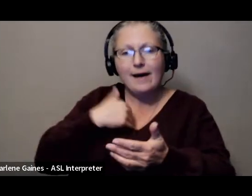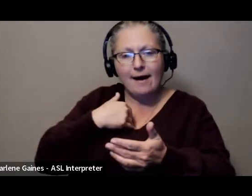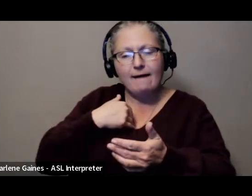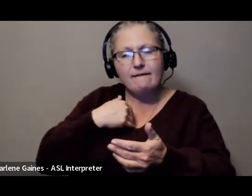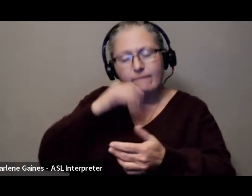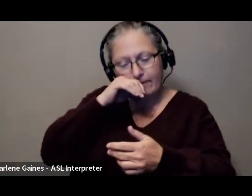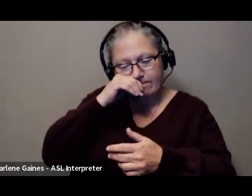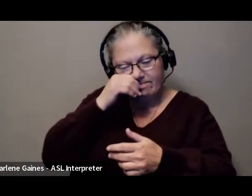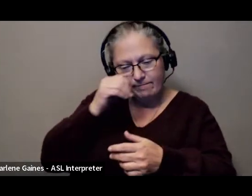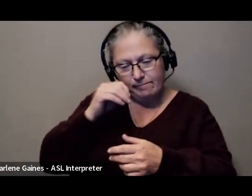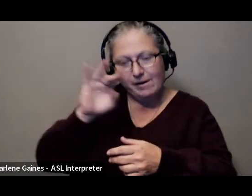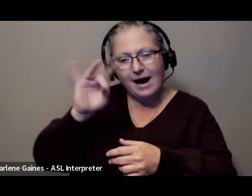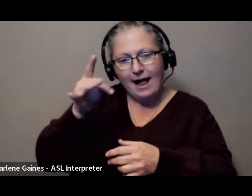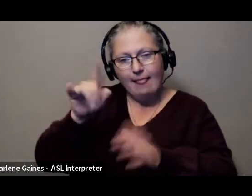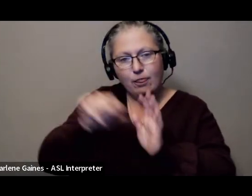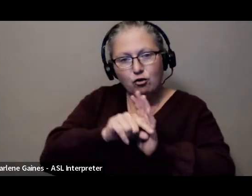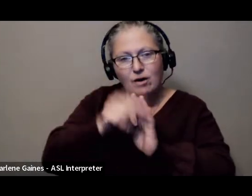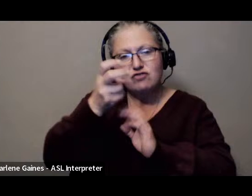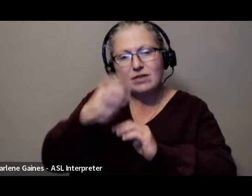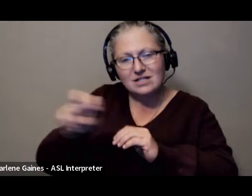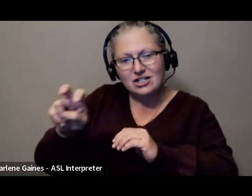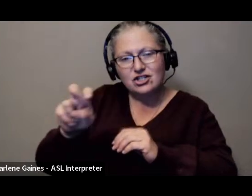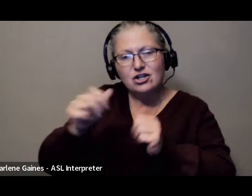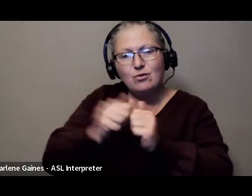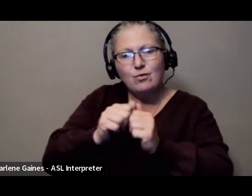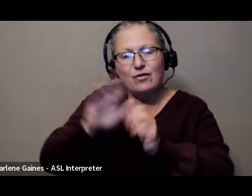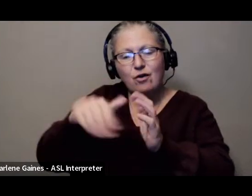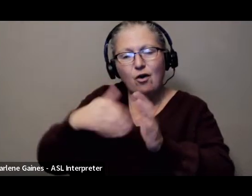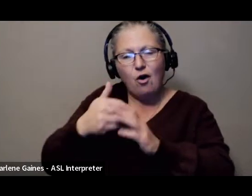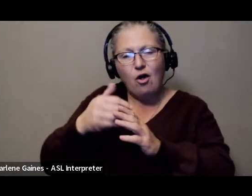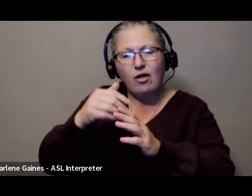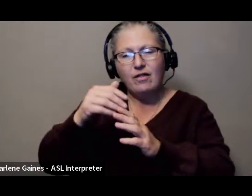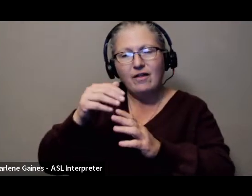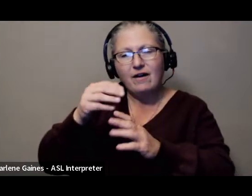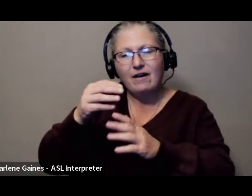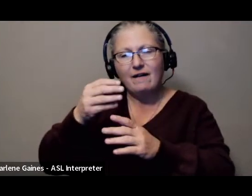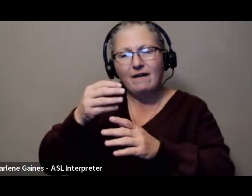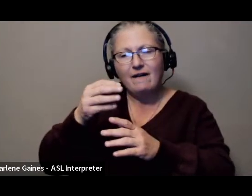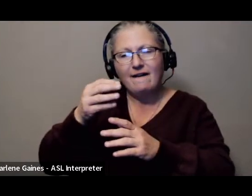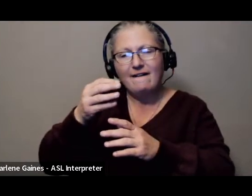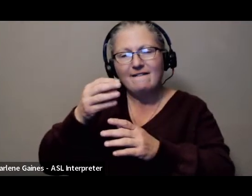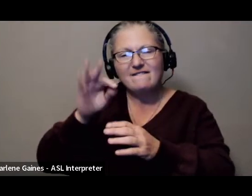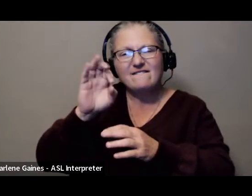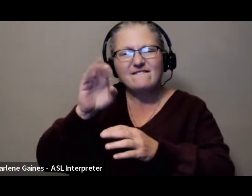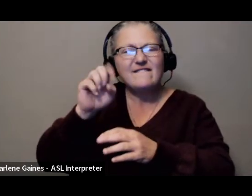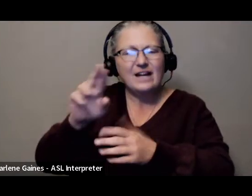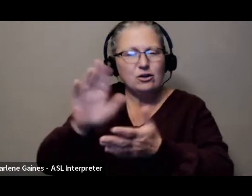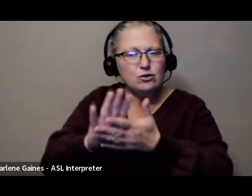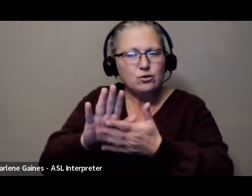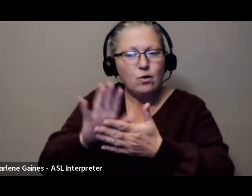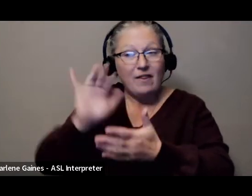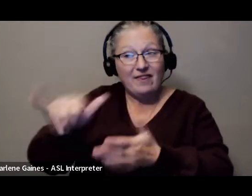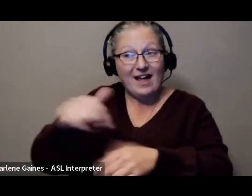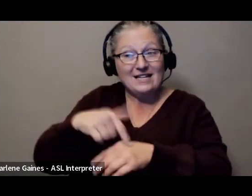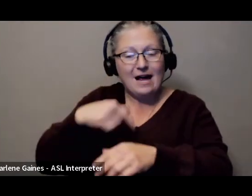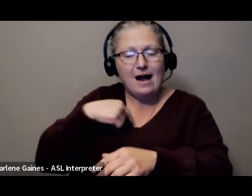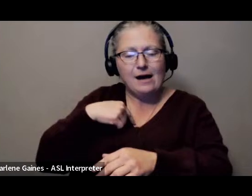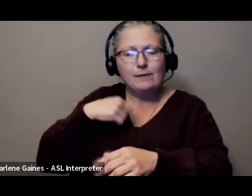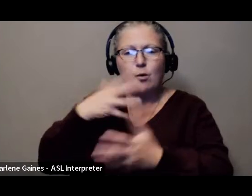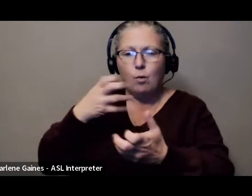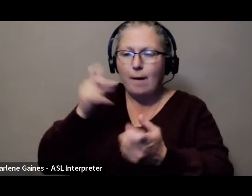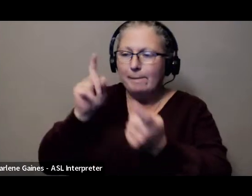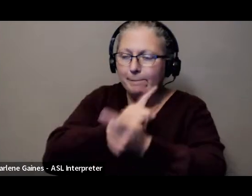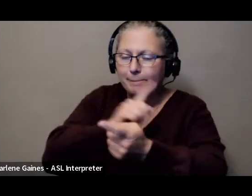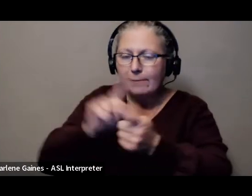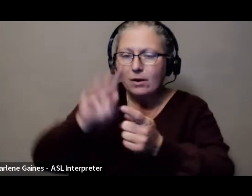our 8th grade transition night with all the feeder schools. And at that time, I made a point of meeting all the